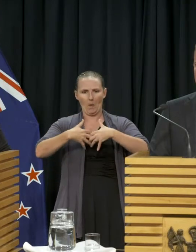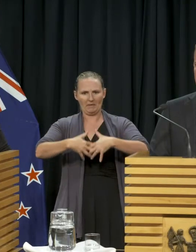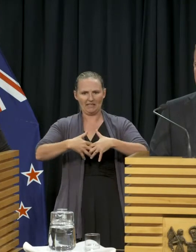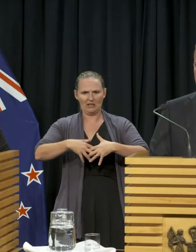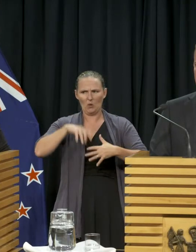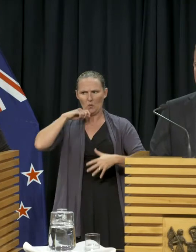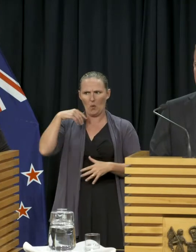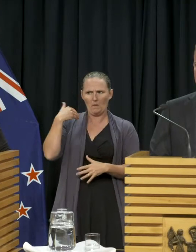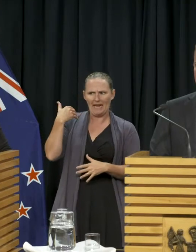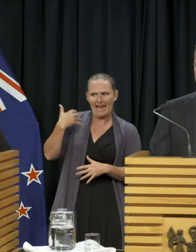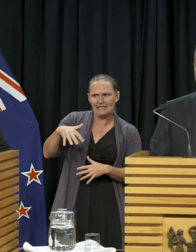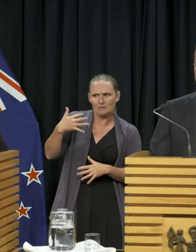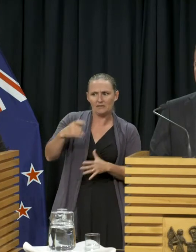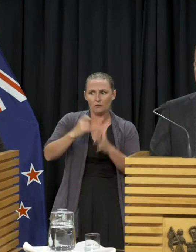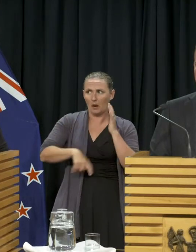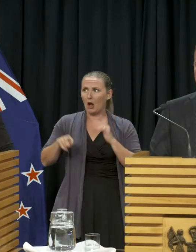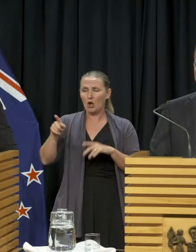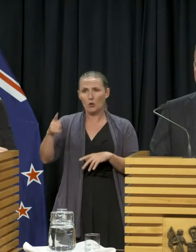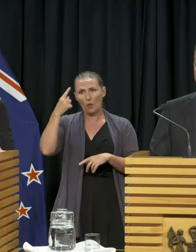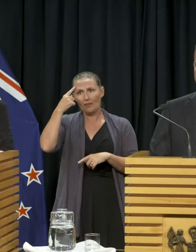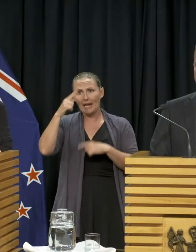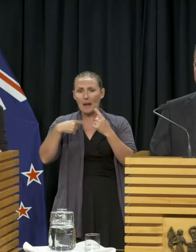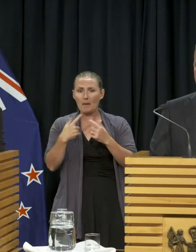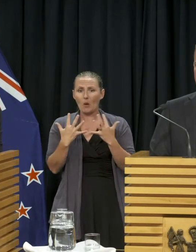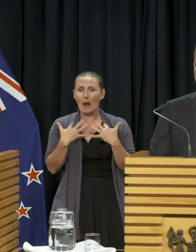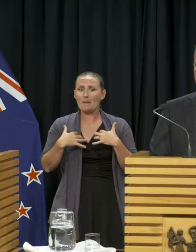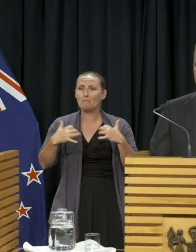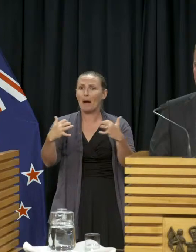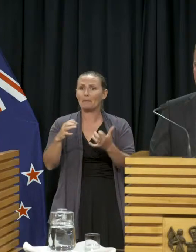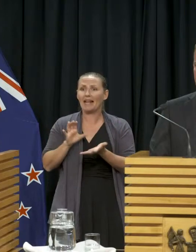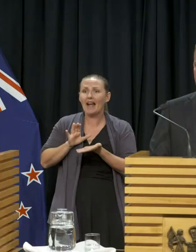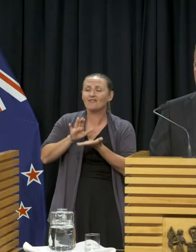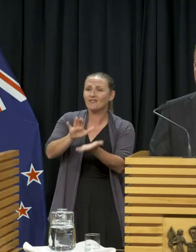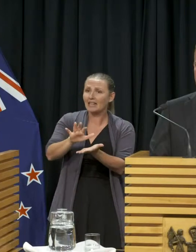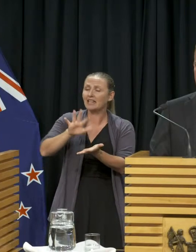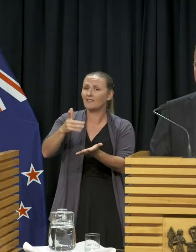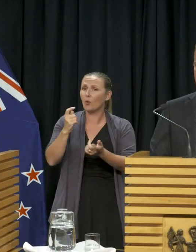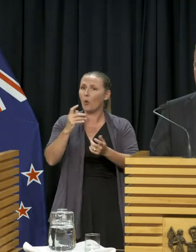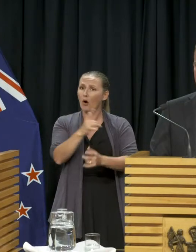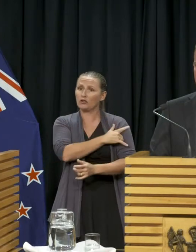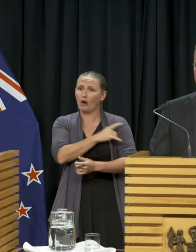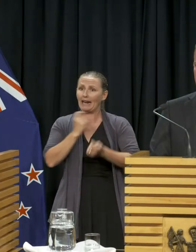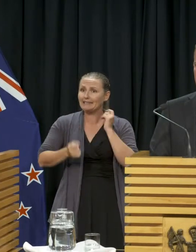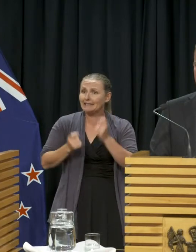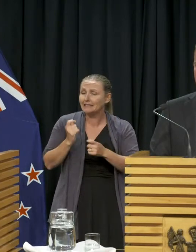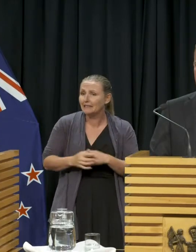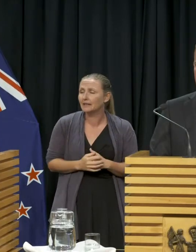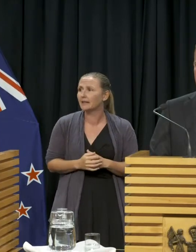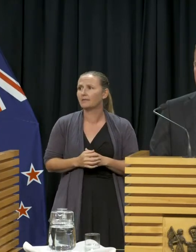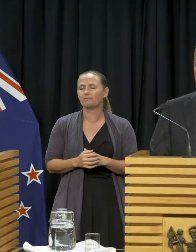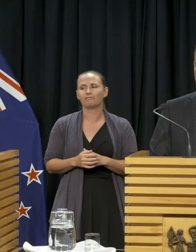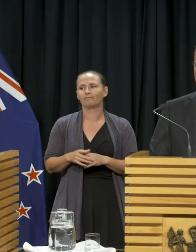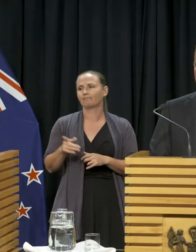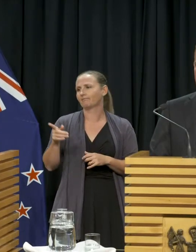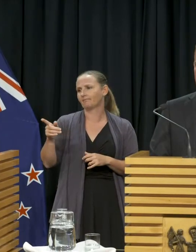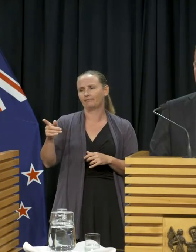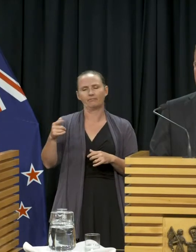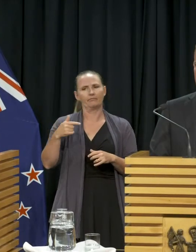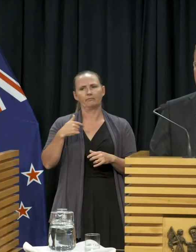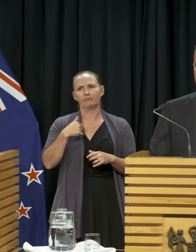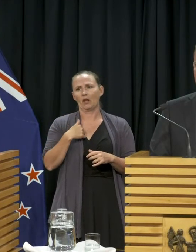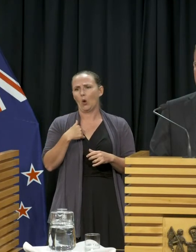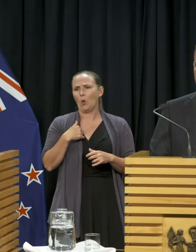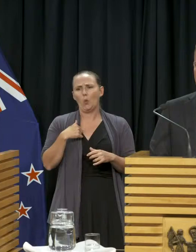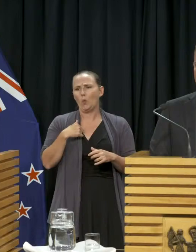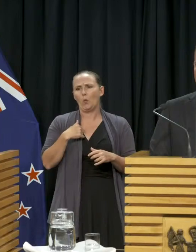possibly funding drug testing at all, or is that a red line you would cross? No, look, I wouldn't say that it's something that's being ruled out. It's just not something that we've